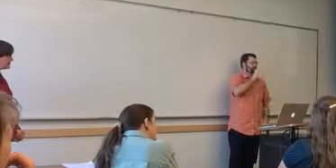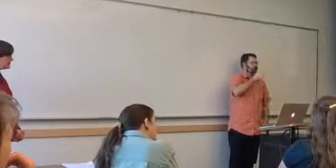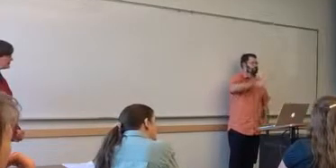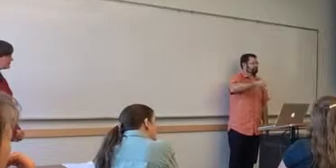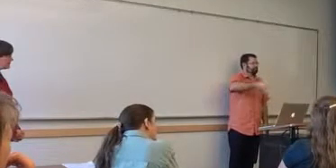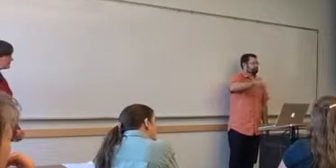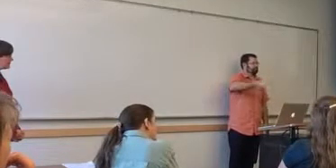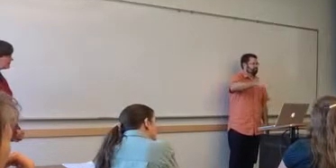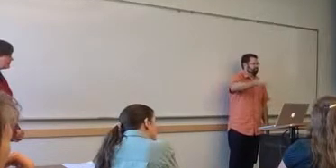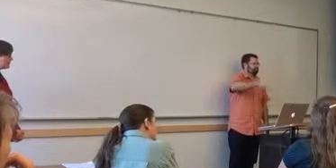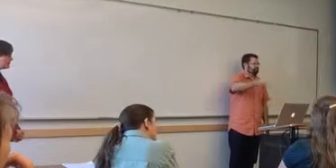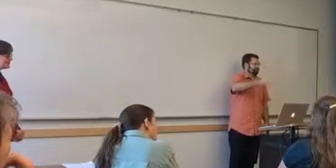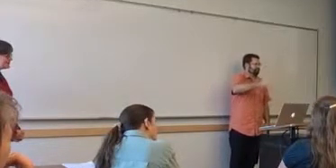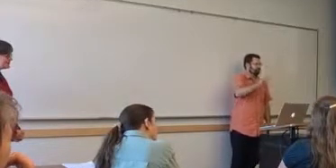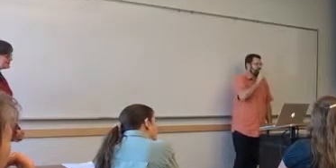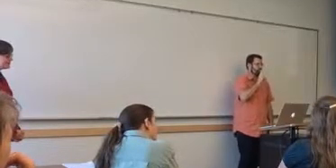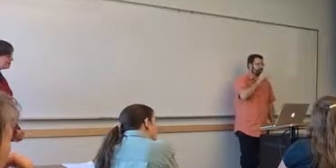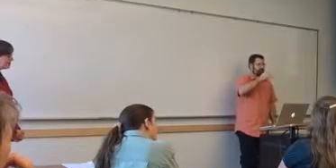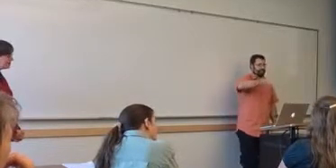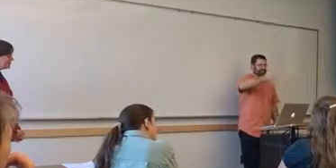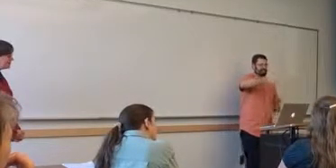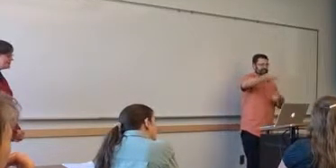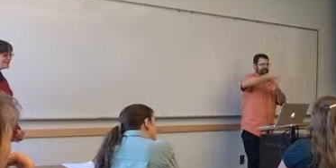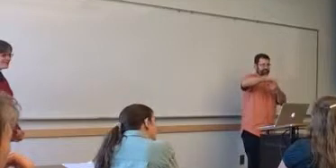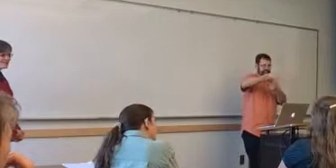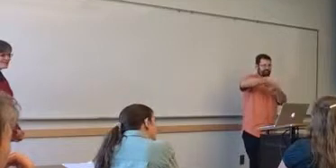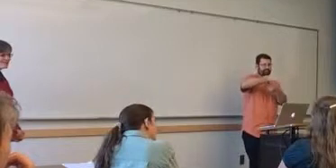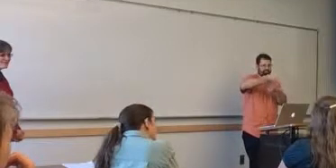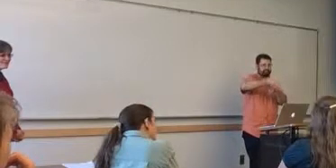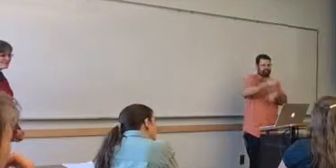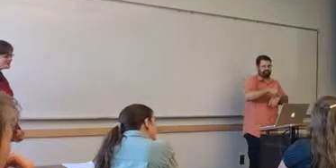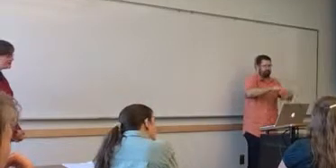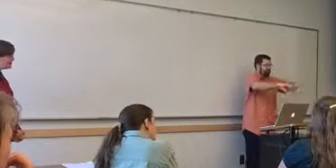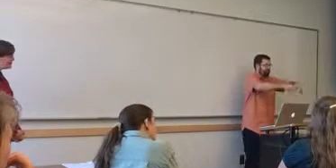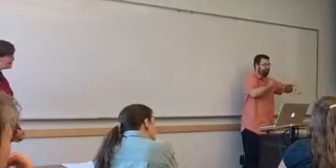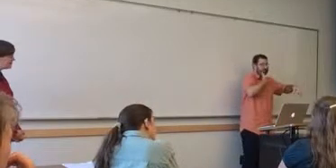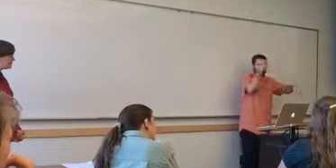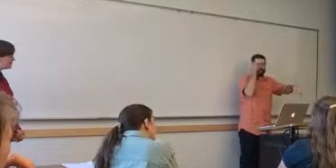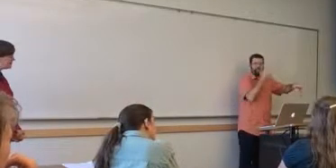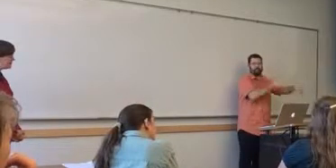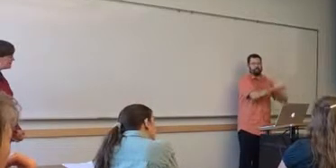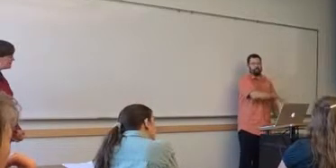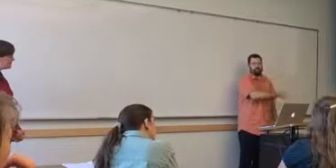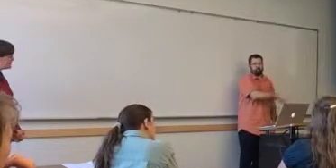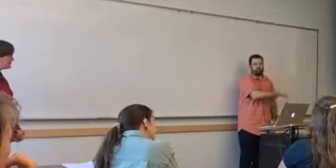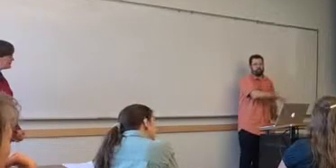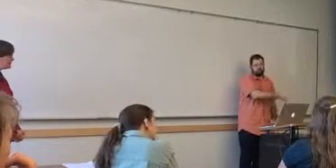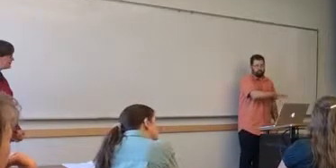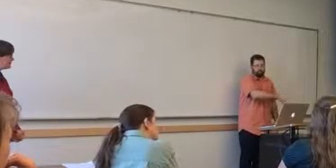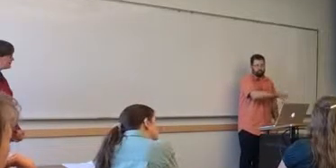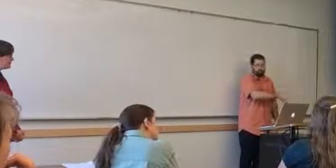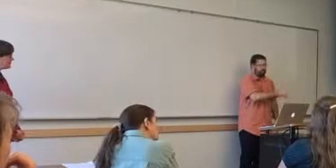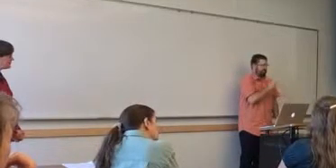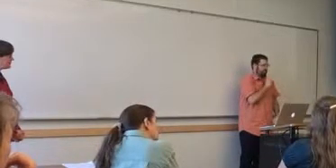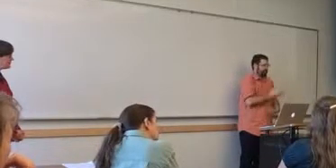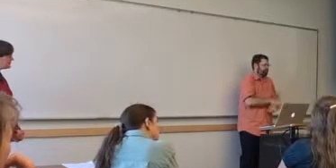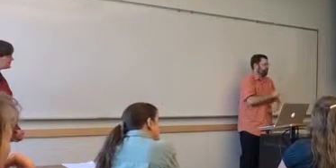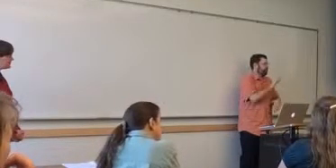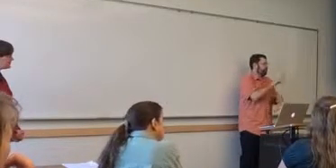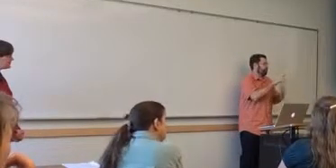different. You show the water as it's falling out of the faucet. You know, so this is running. So you turn the water on if you forget it, and you do